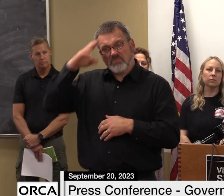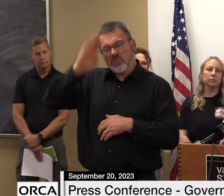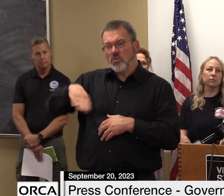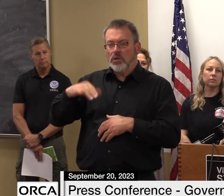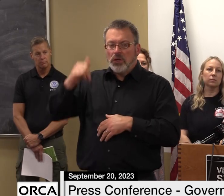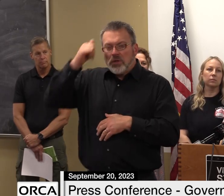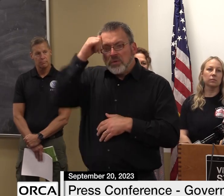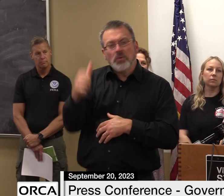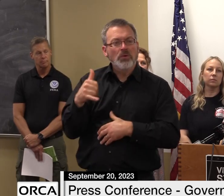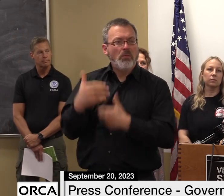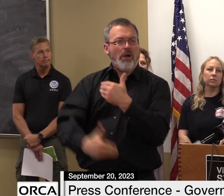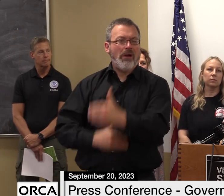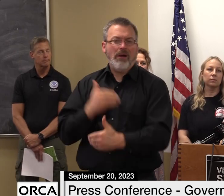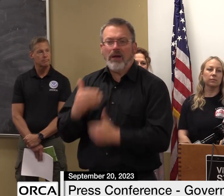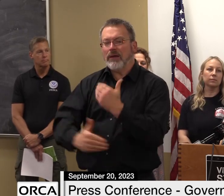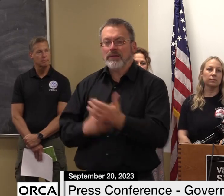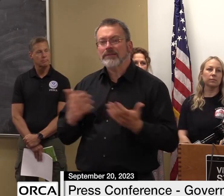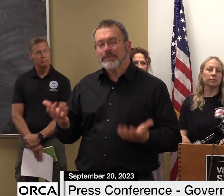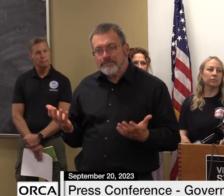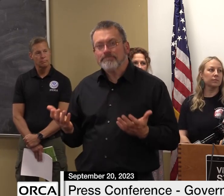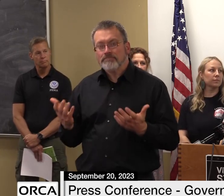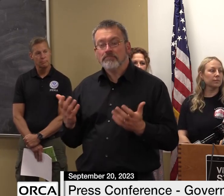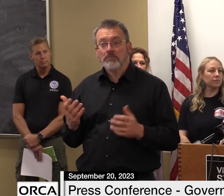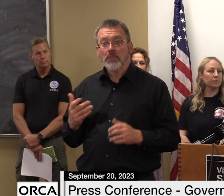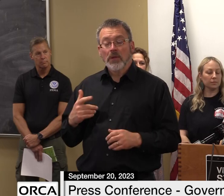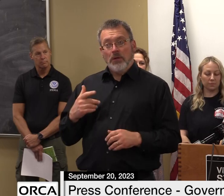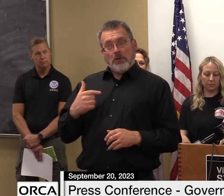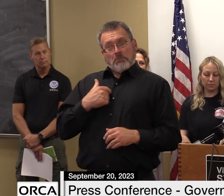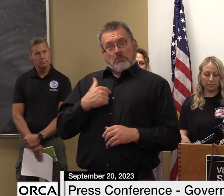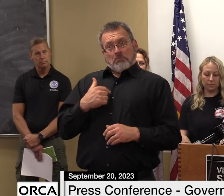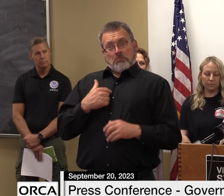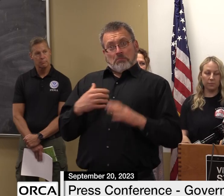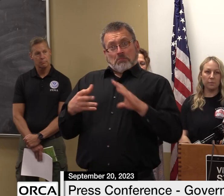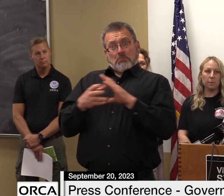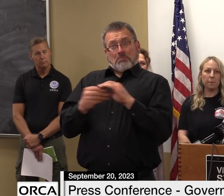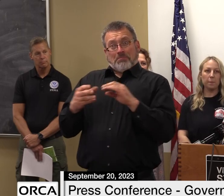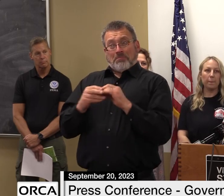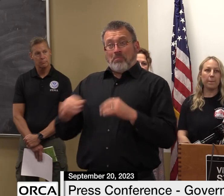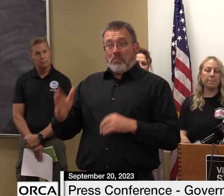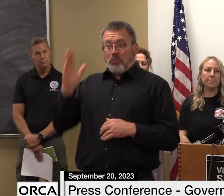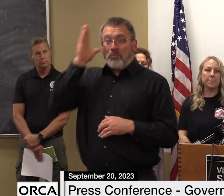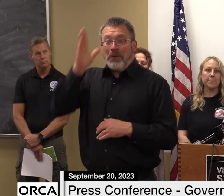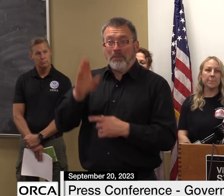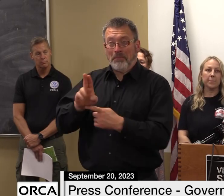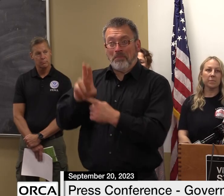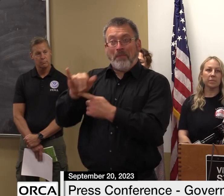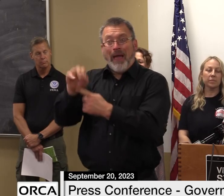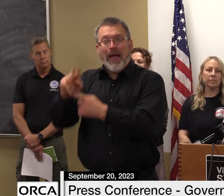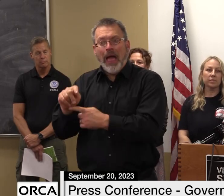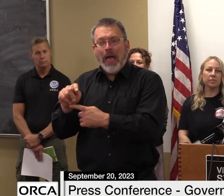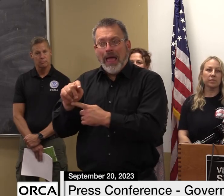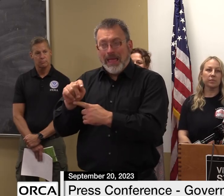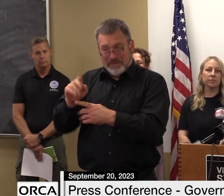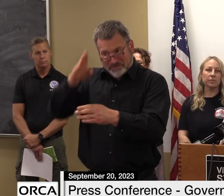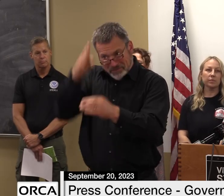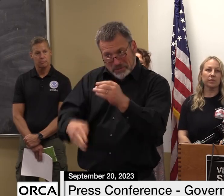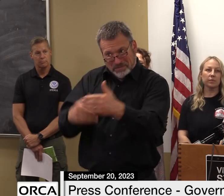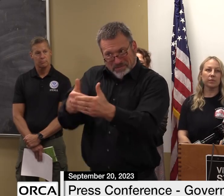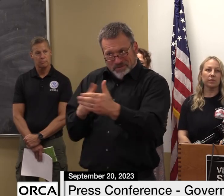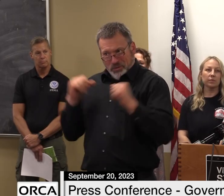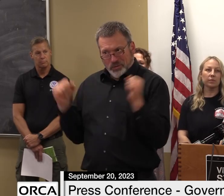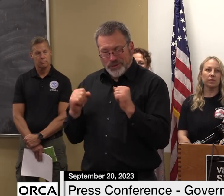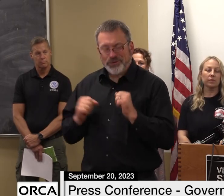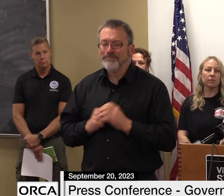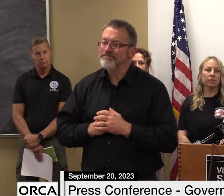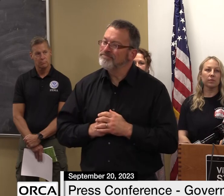be disingenuous of me to say that we're going to have the buyout situation resolved before the winter starts. So